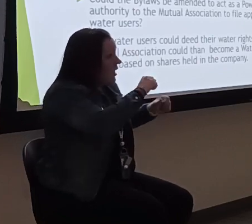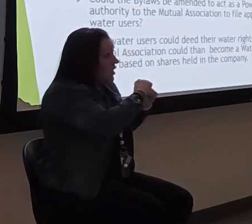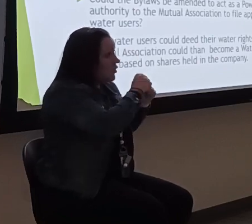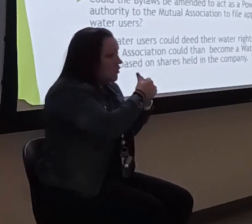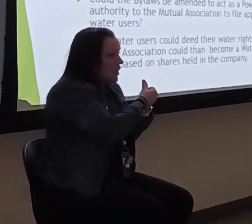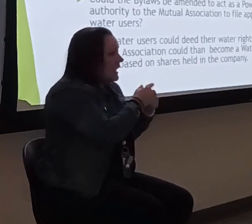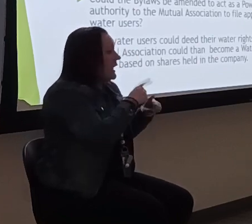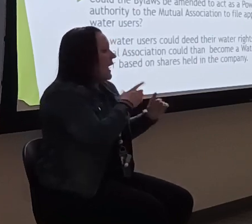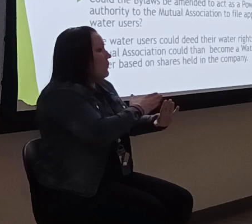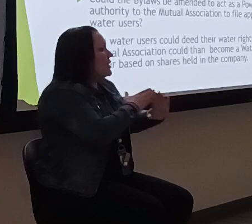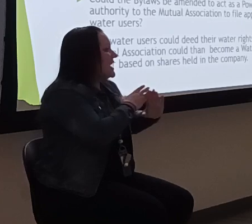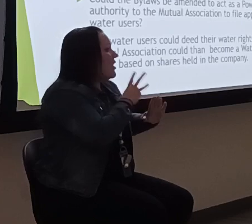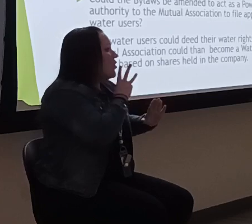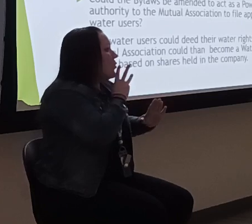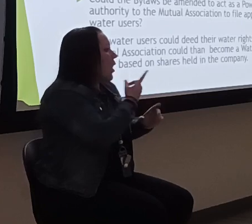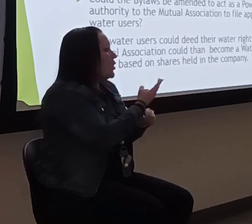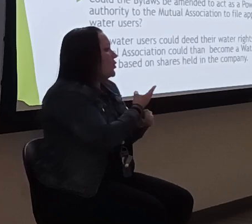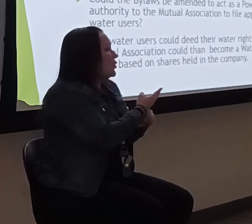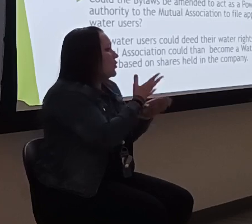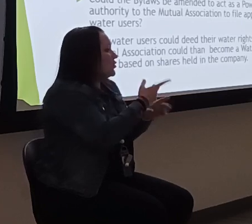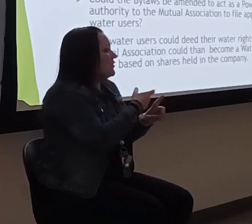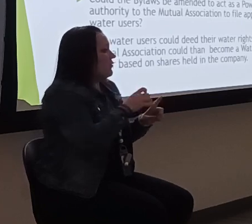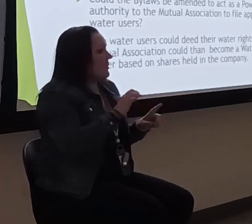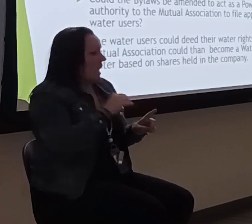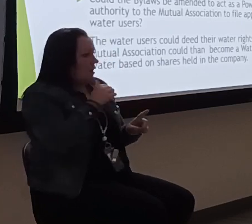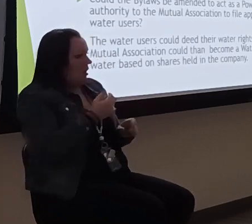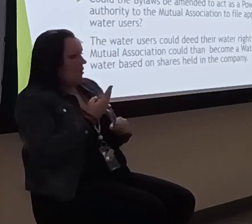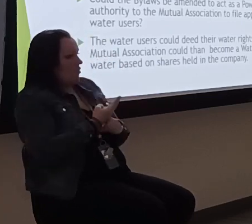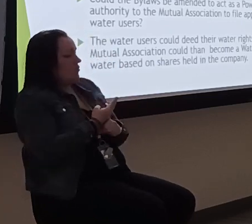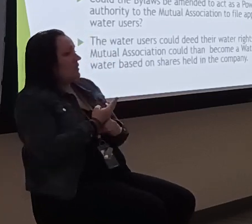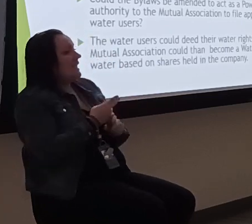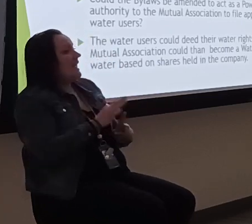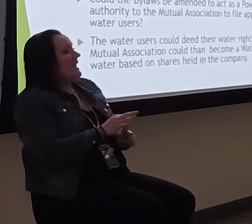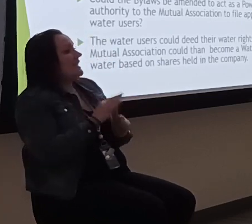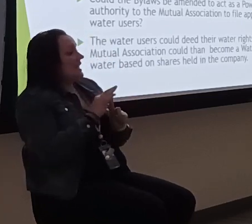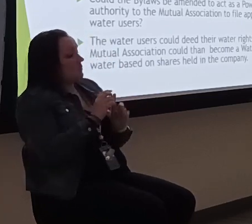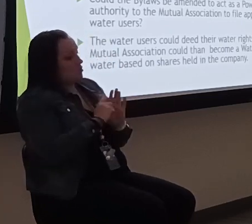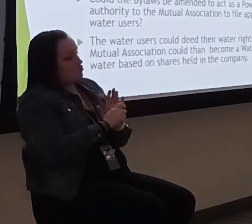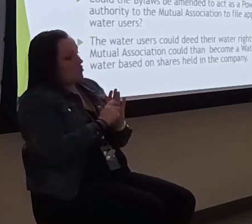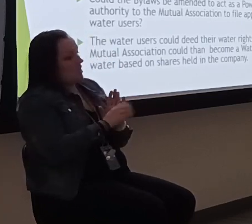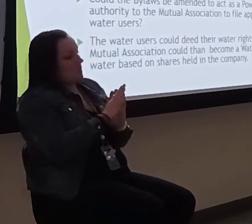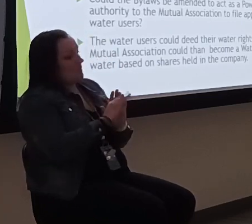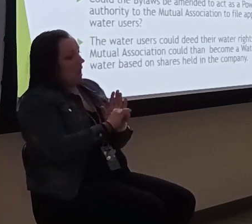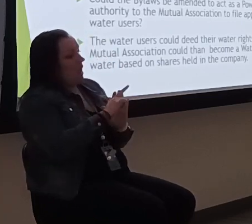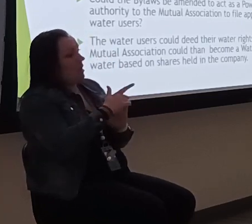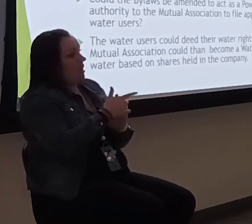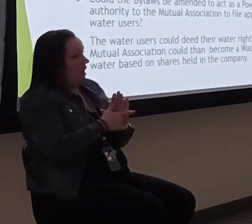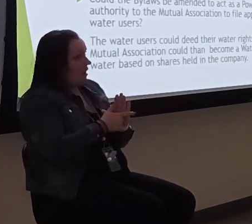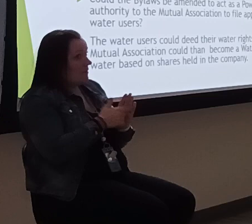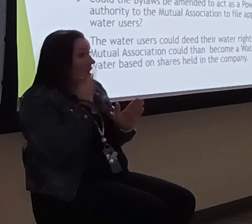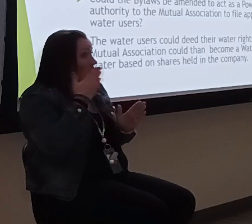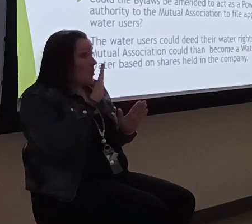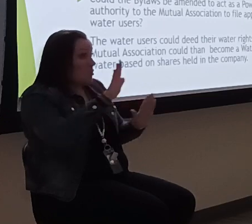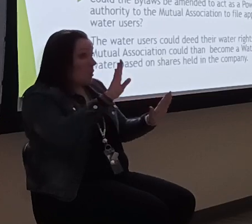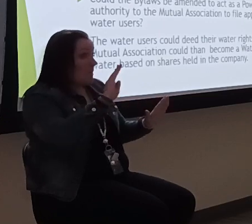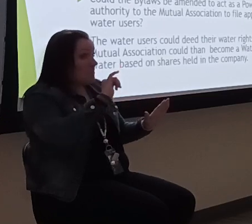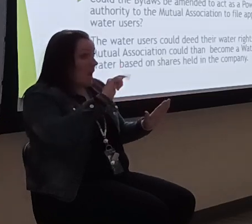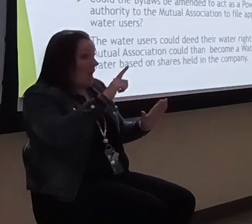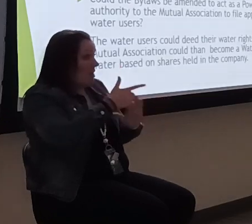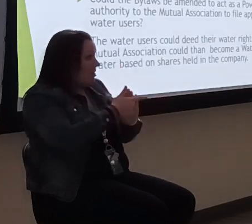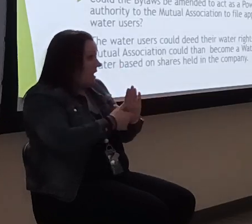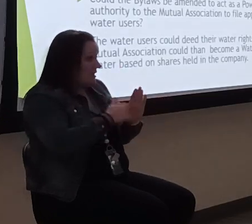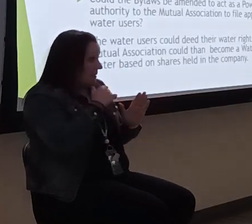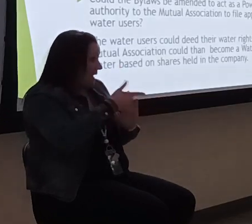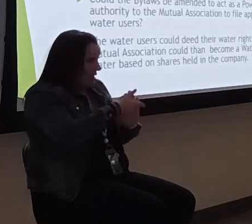the water users from that non-use unless it's written into your bylaws. And I don't know what your bylaws are. I'm not